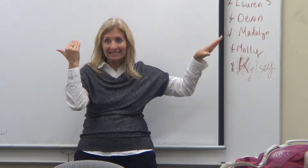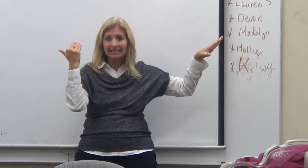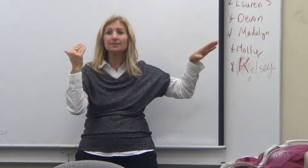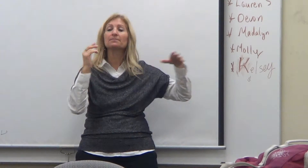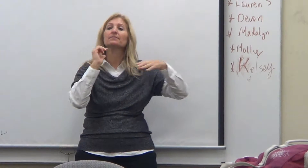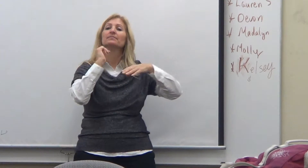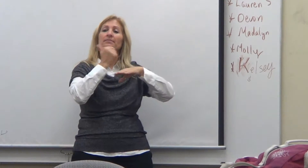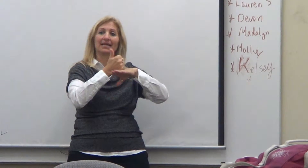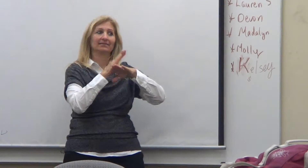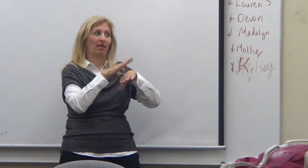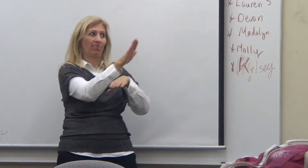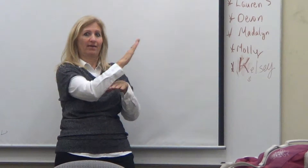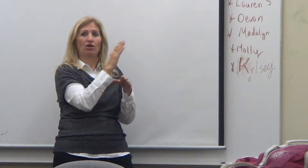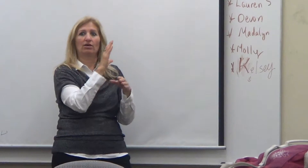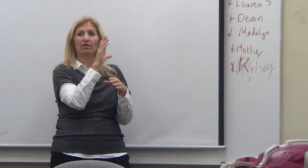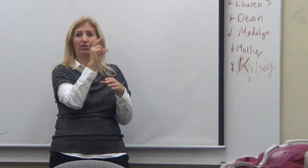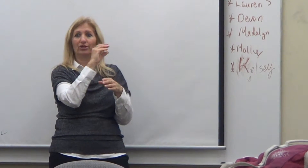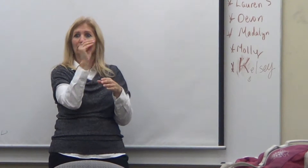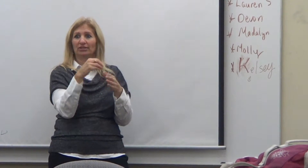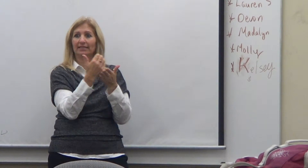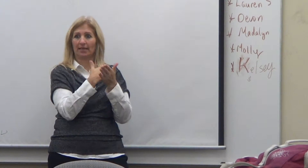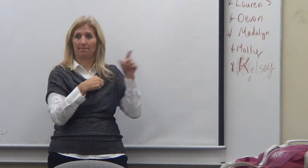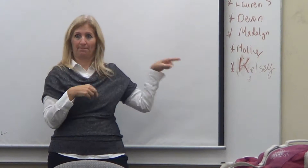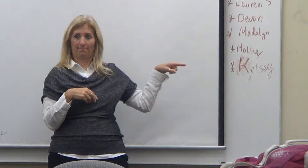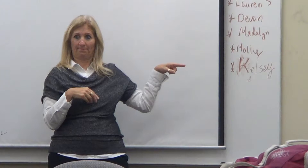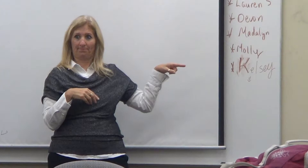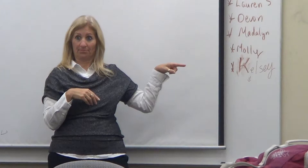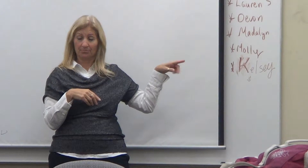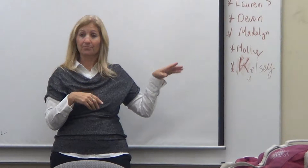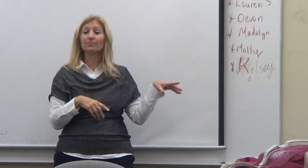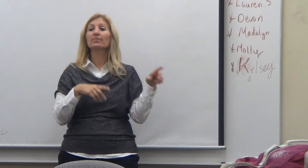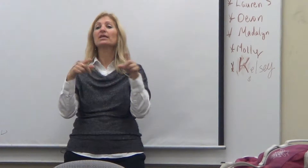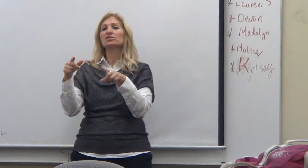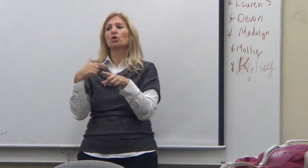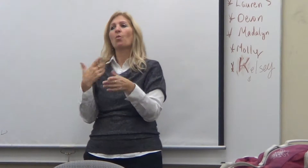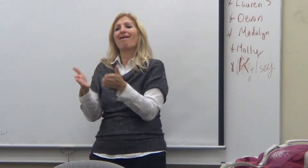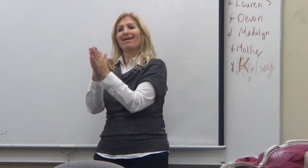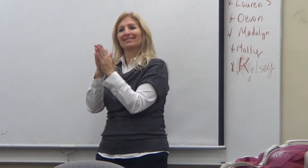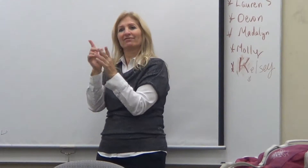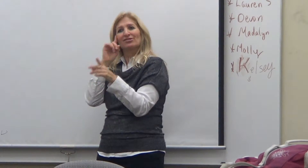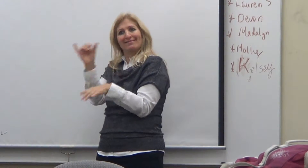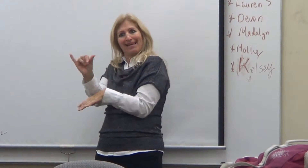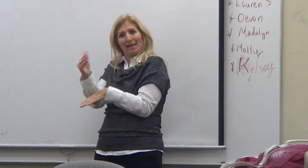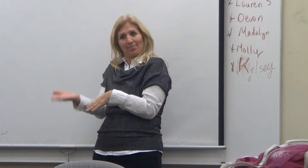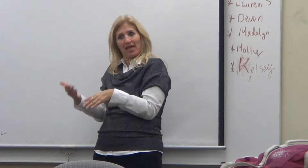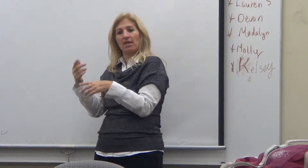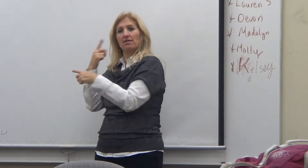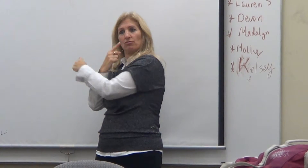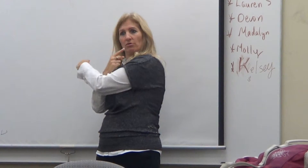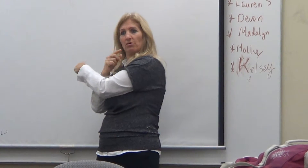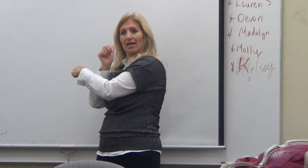And this means that there are only 15 units, and specifically in Water Tower View, there are only 15 units like this.